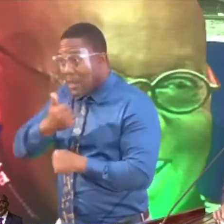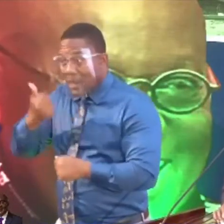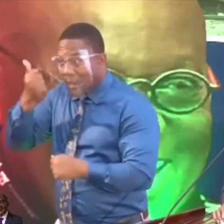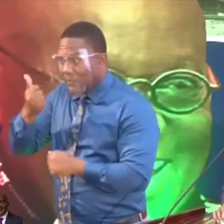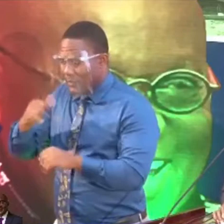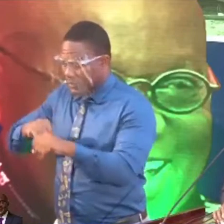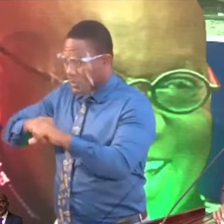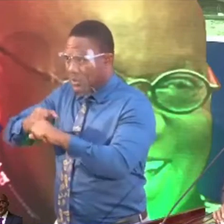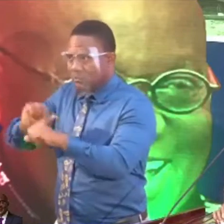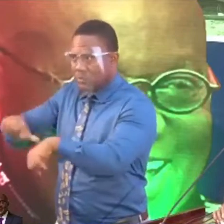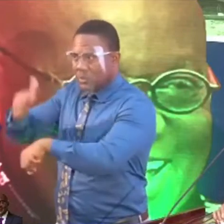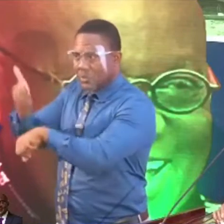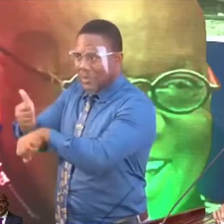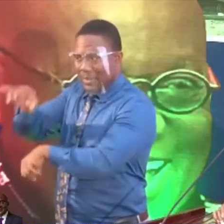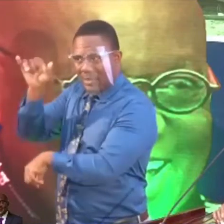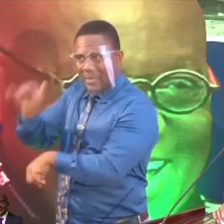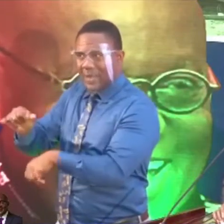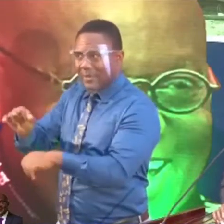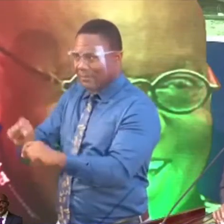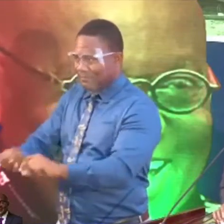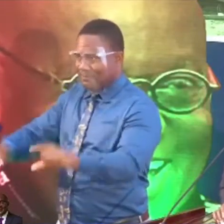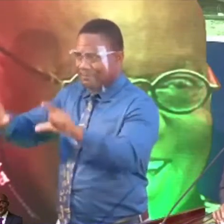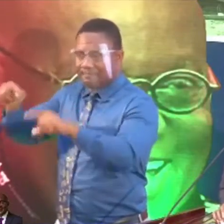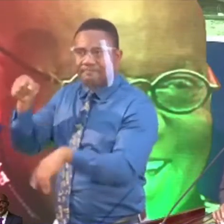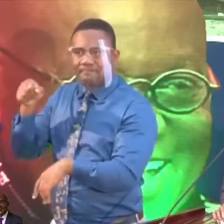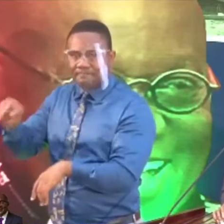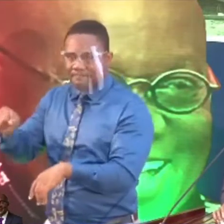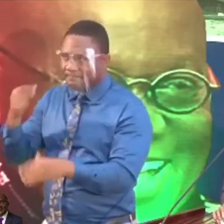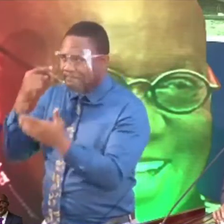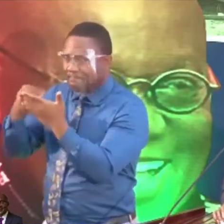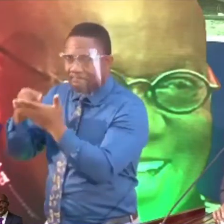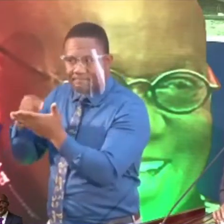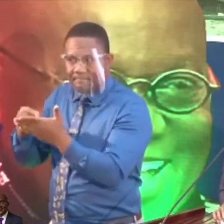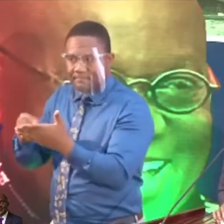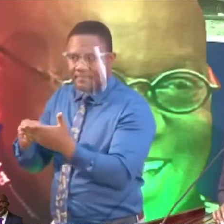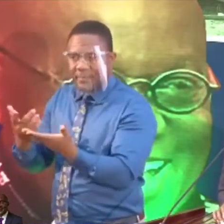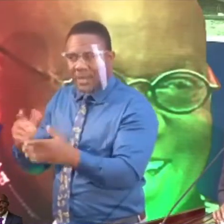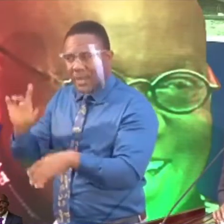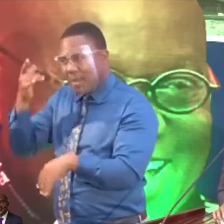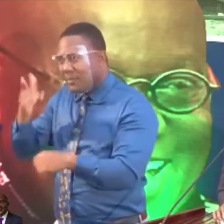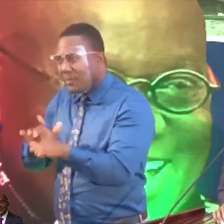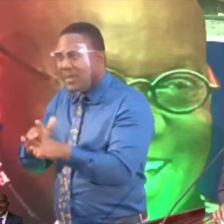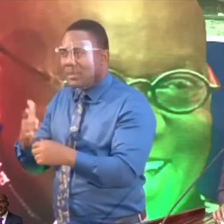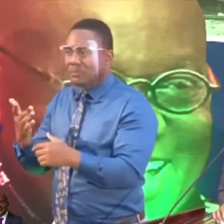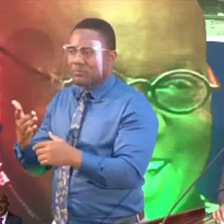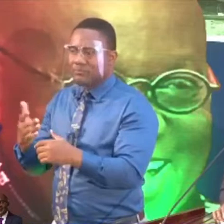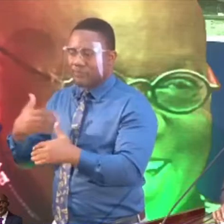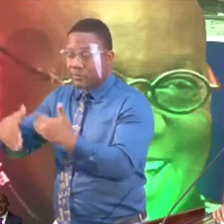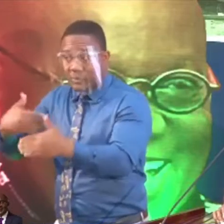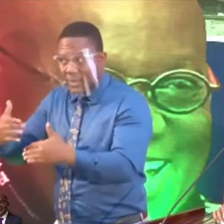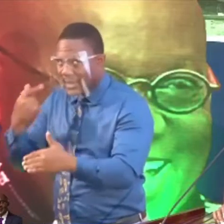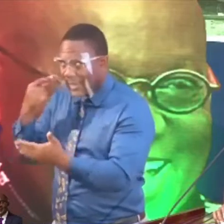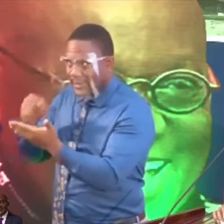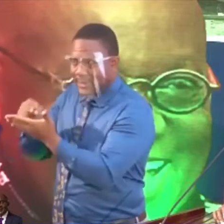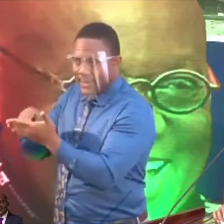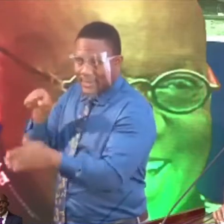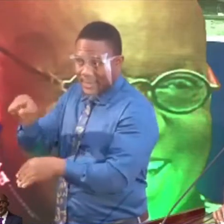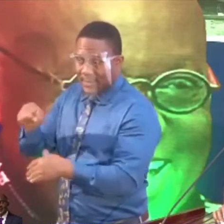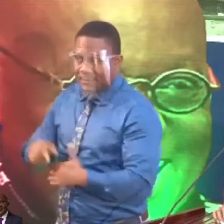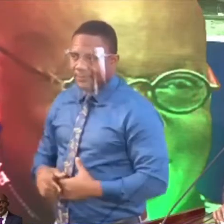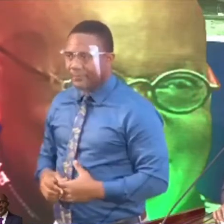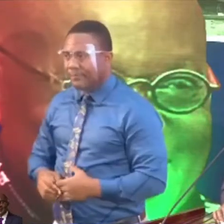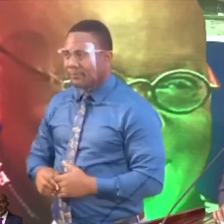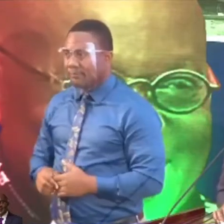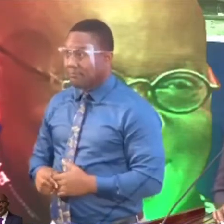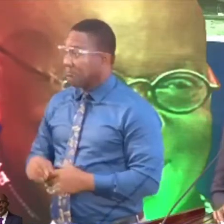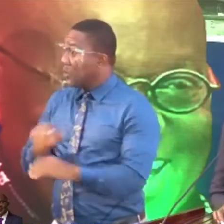this publicly accessible delivery tracker for its infrastructure projects. No other